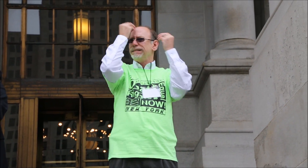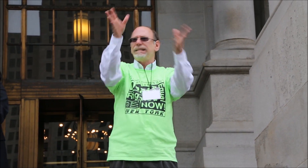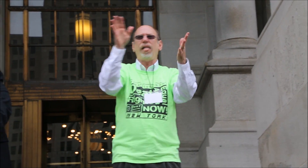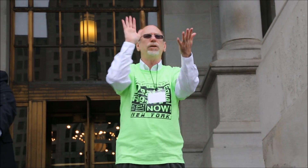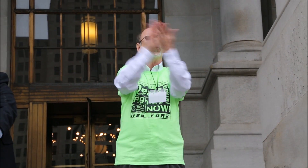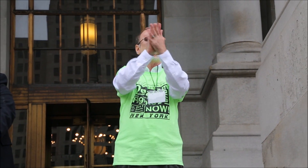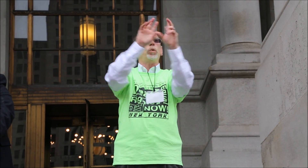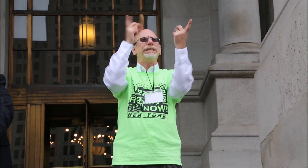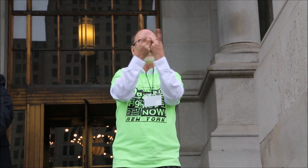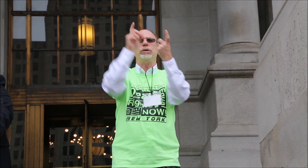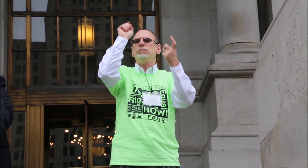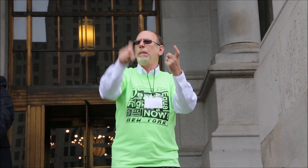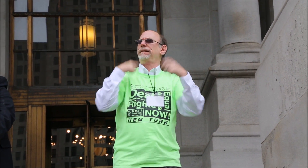is a big problem, and we've had enough.